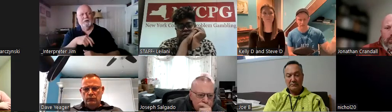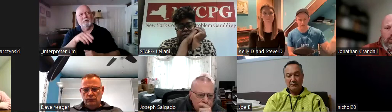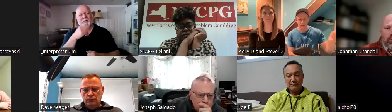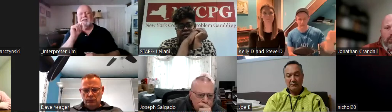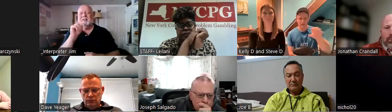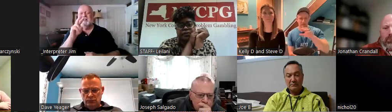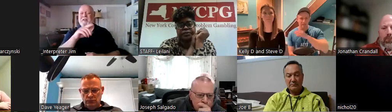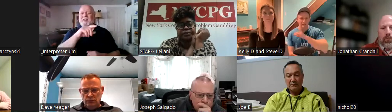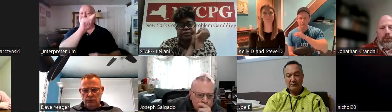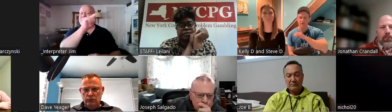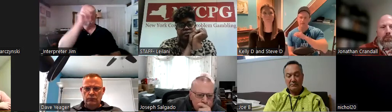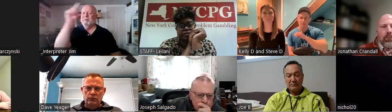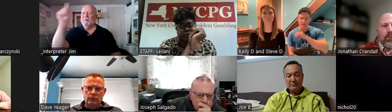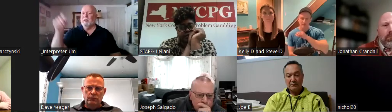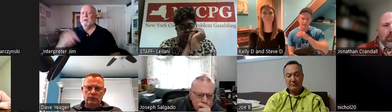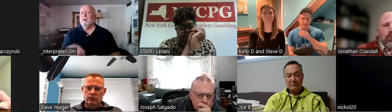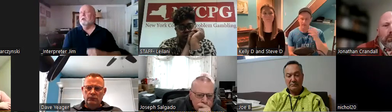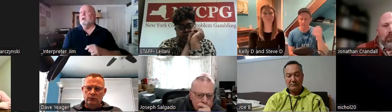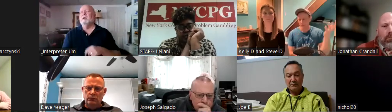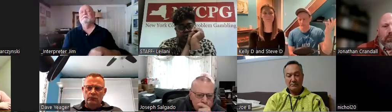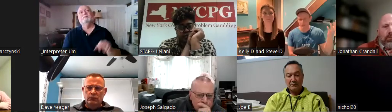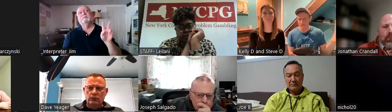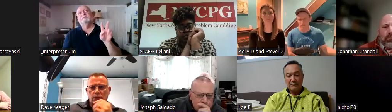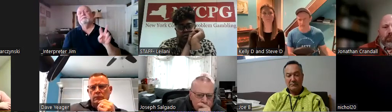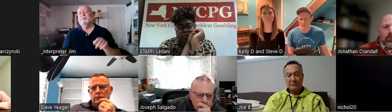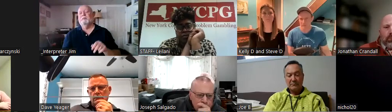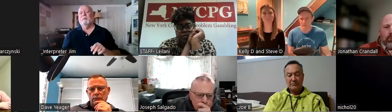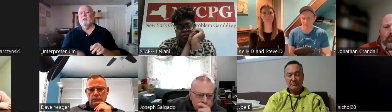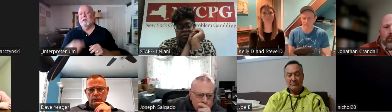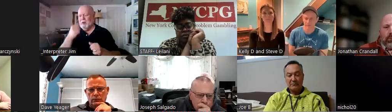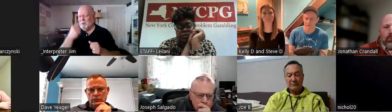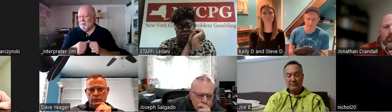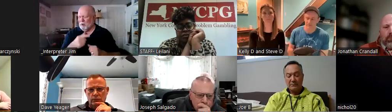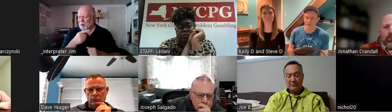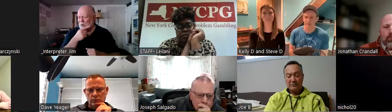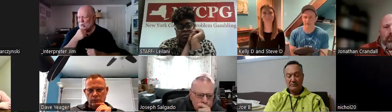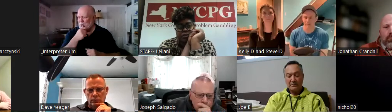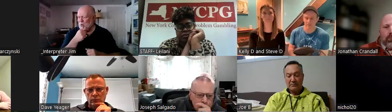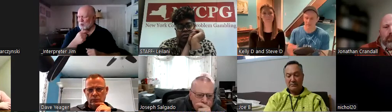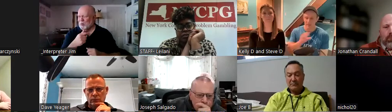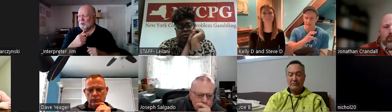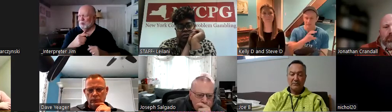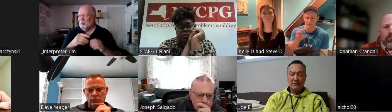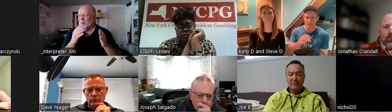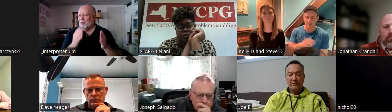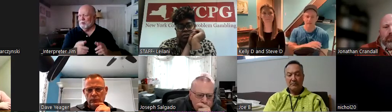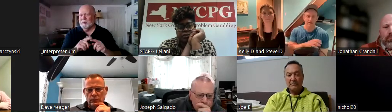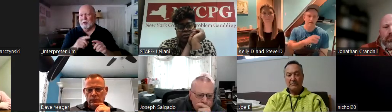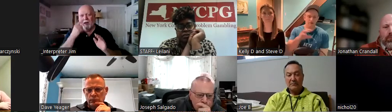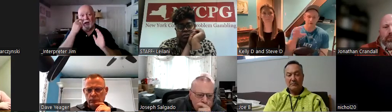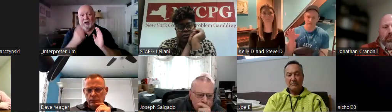and I saw the stats going across the bottom, and I can't remember who the running back was or whatever, or if it was even a running back, but I saw the stats where it said